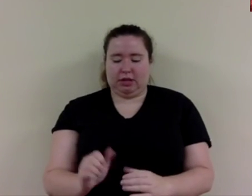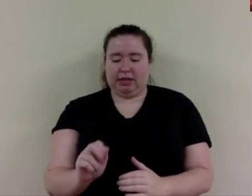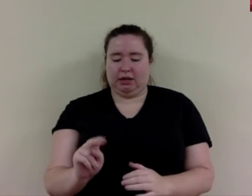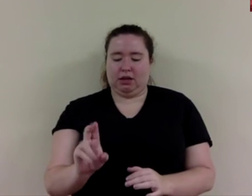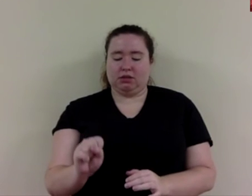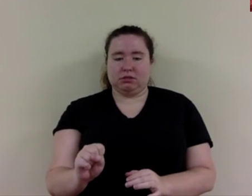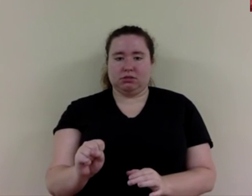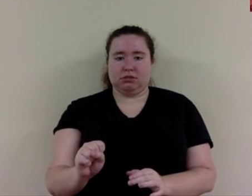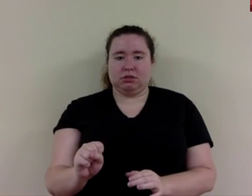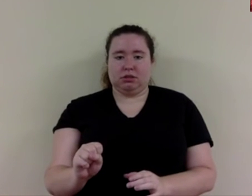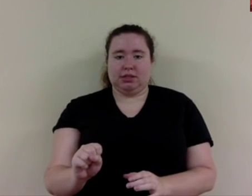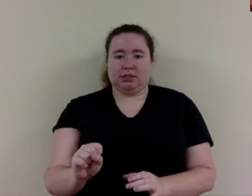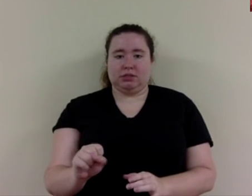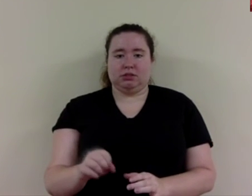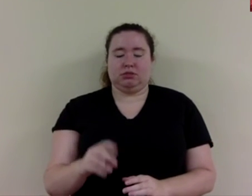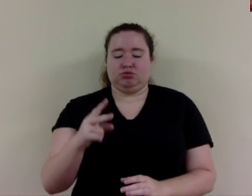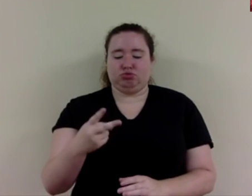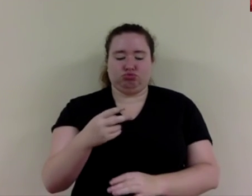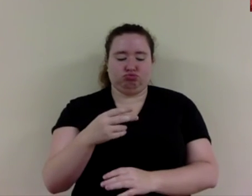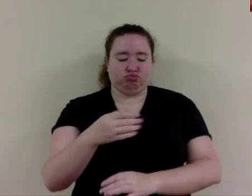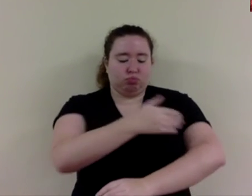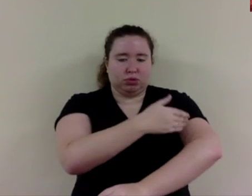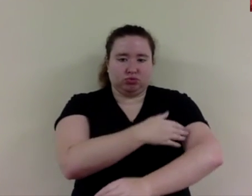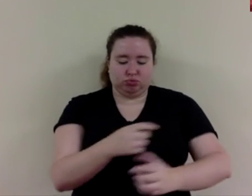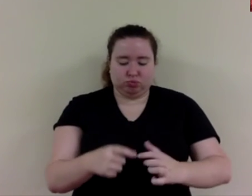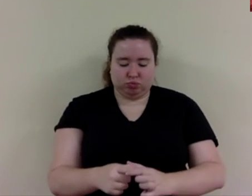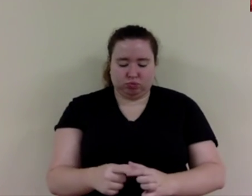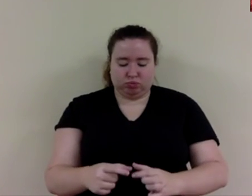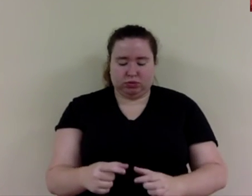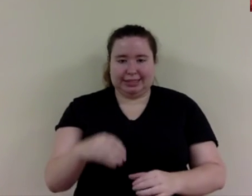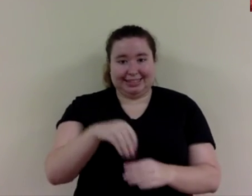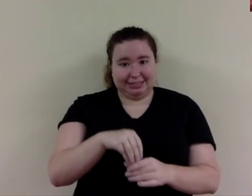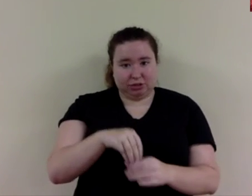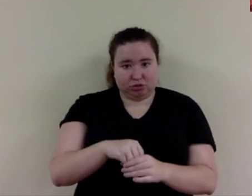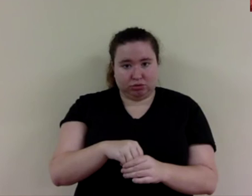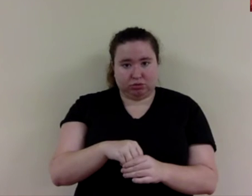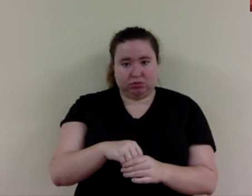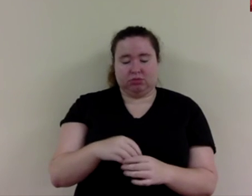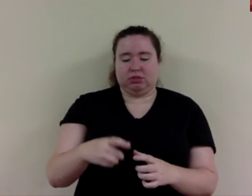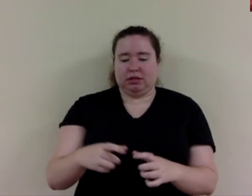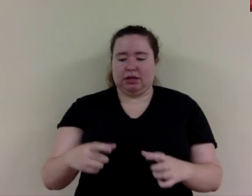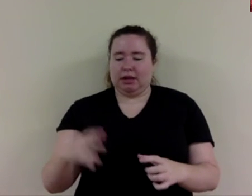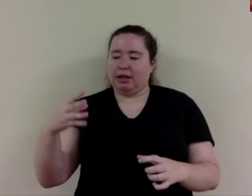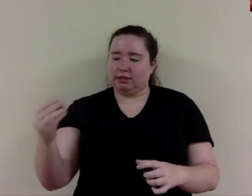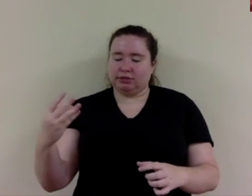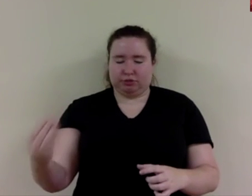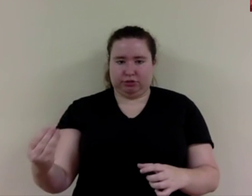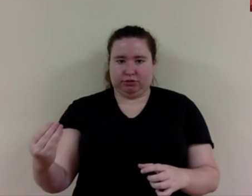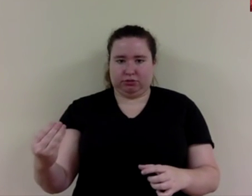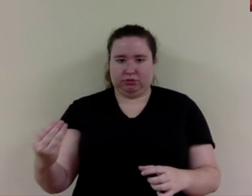as the anus. The anus actually consists of two rings of muscle, an internal anal sphincter and an external anal